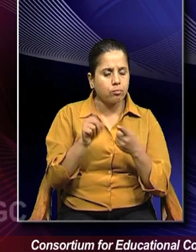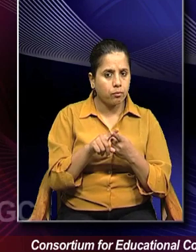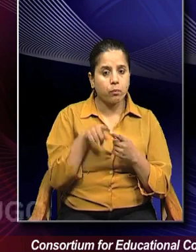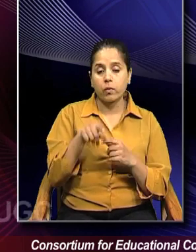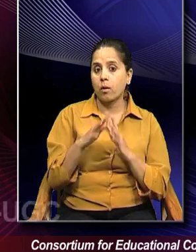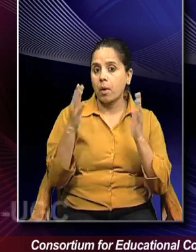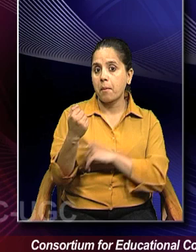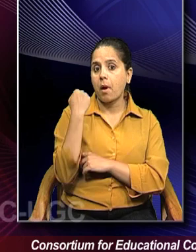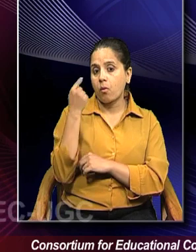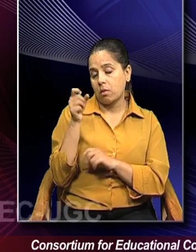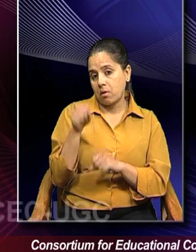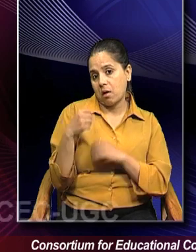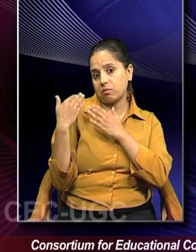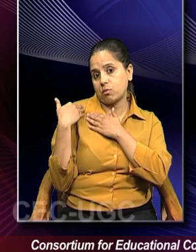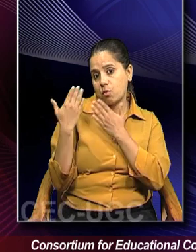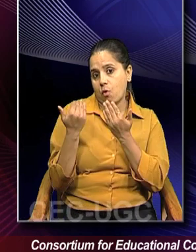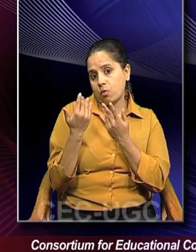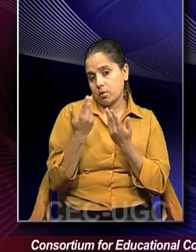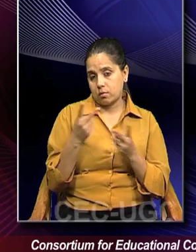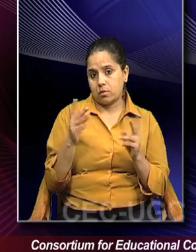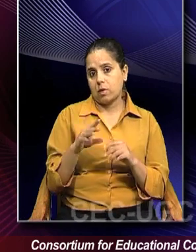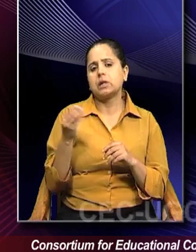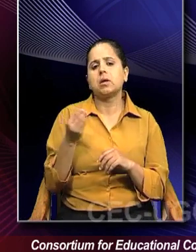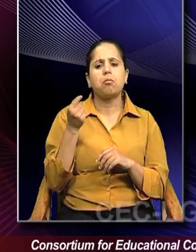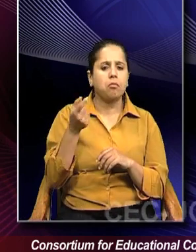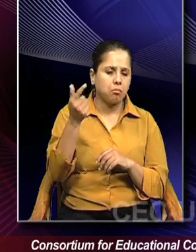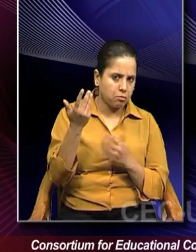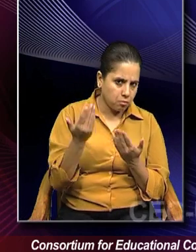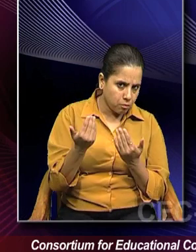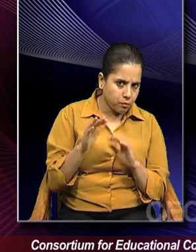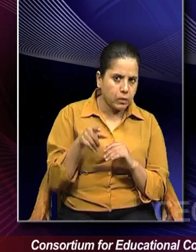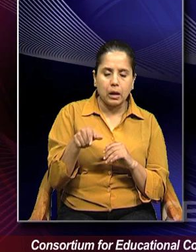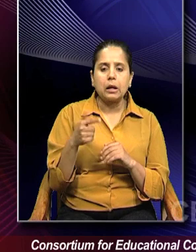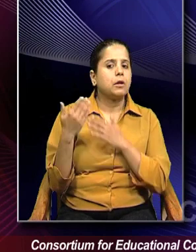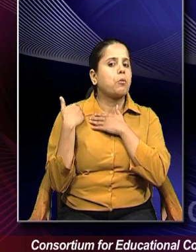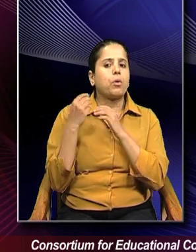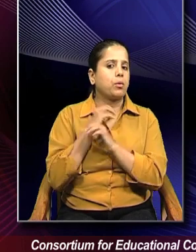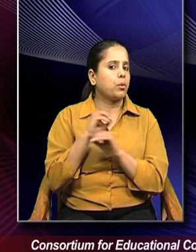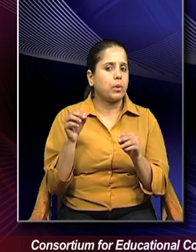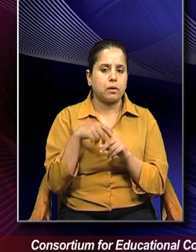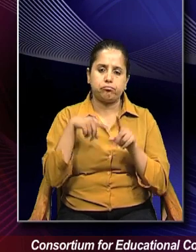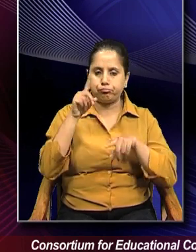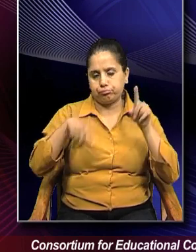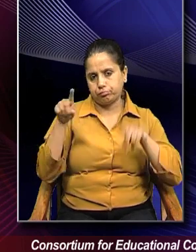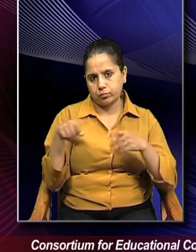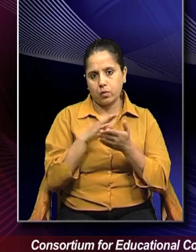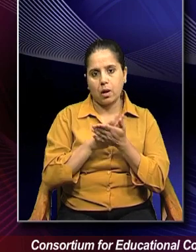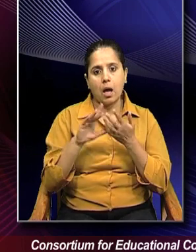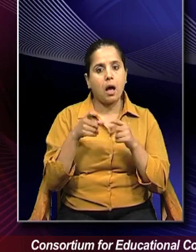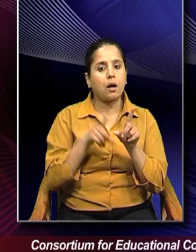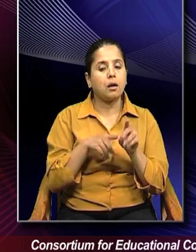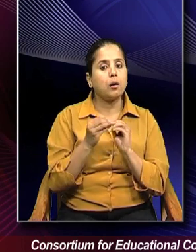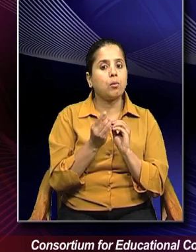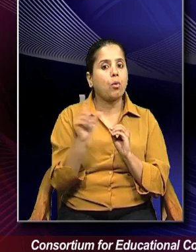great powers can be responsible or sometimes can be irresponsible. Hedley Bull also